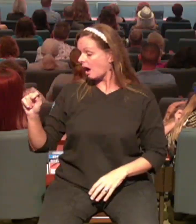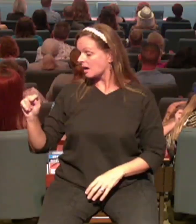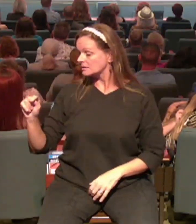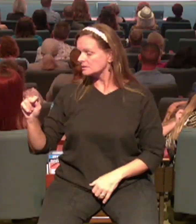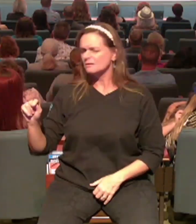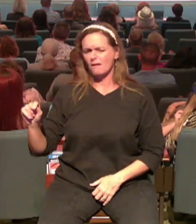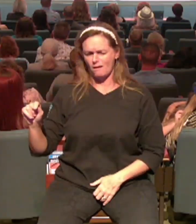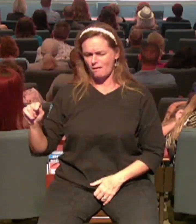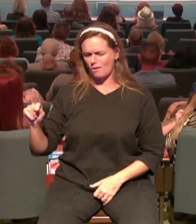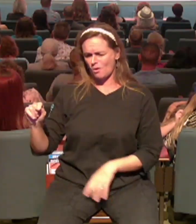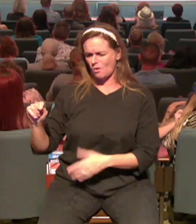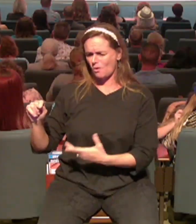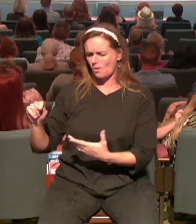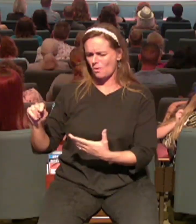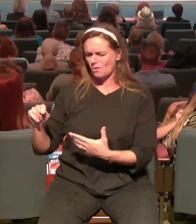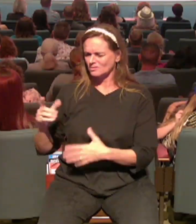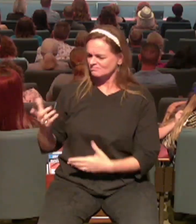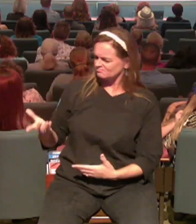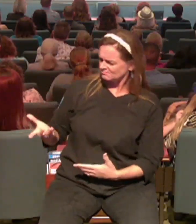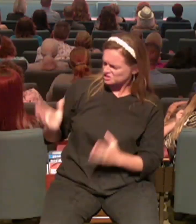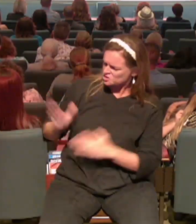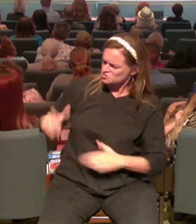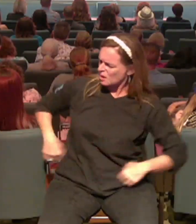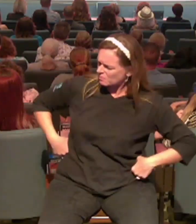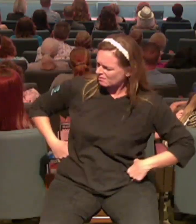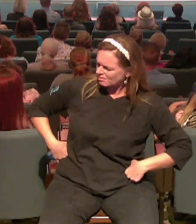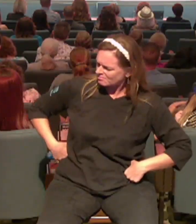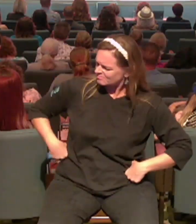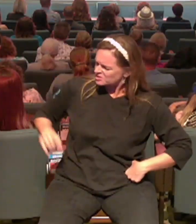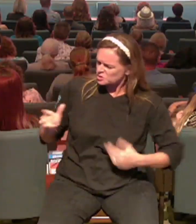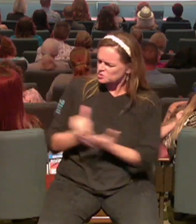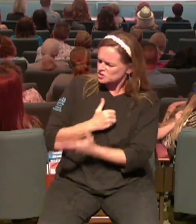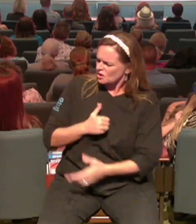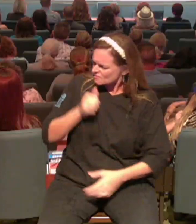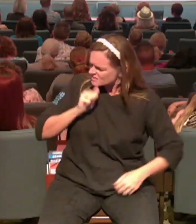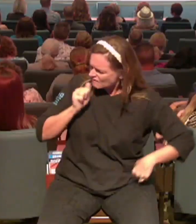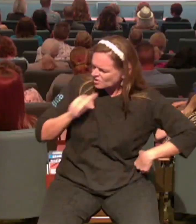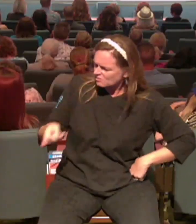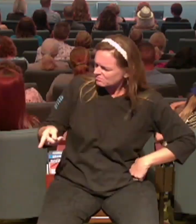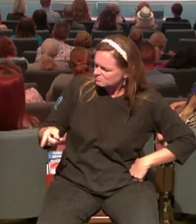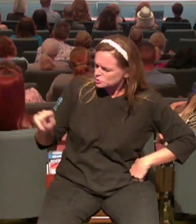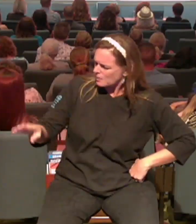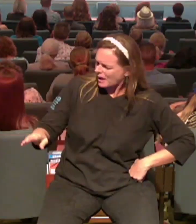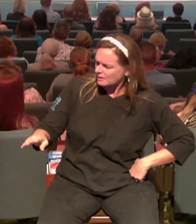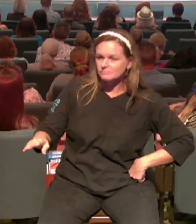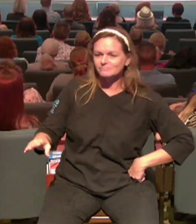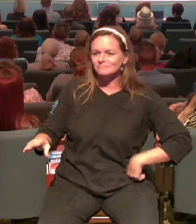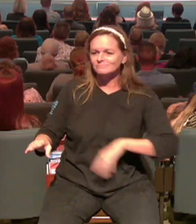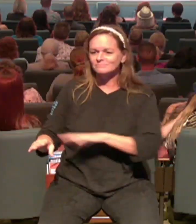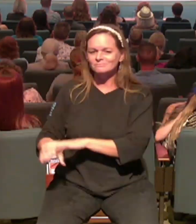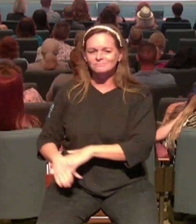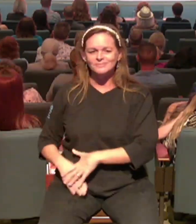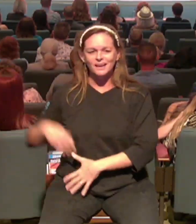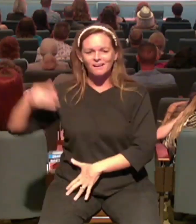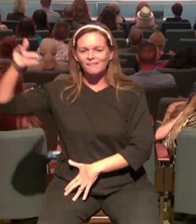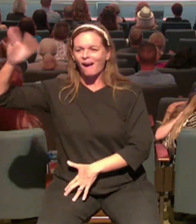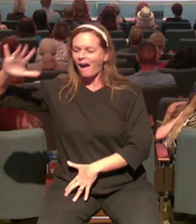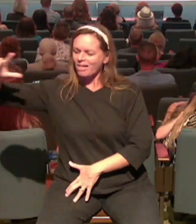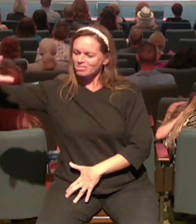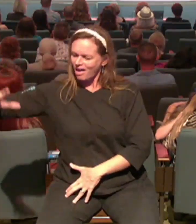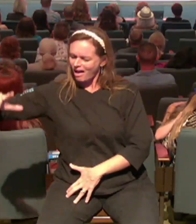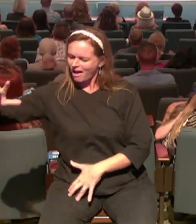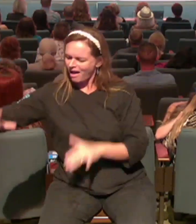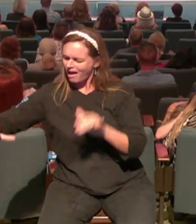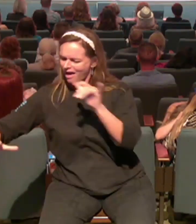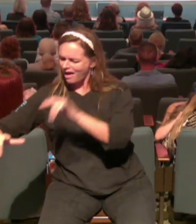grace to Lot. I would say, Lot, you got your lot, man. That's what you got, right? Not God, man. You read through the Bible, you see God showing